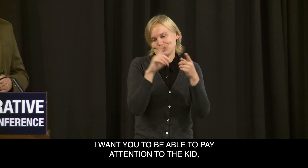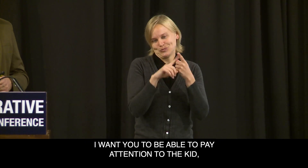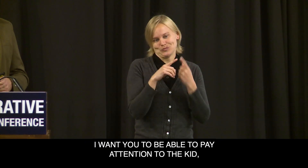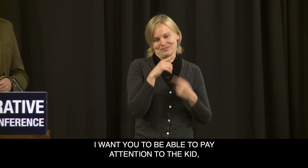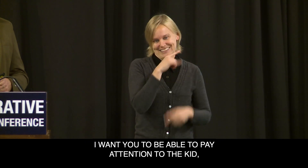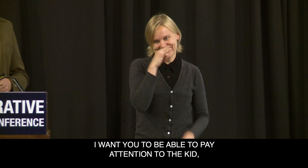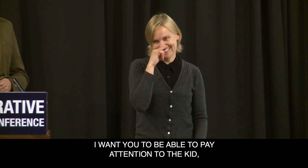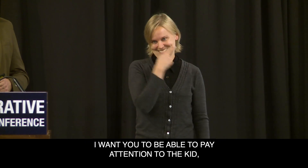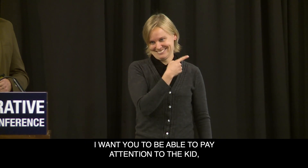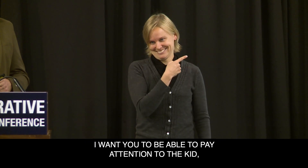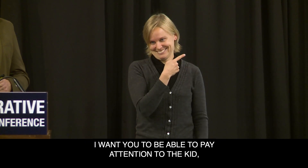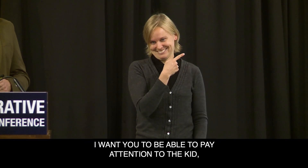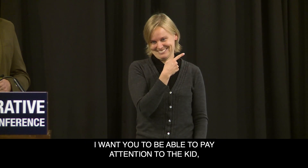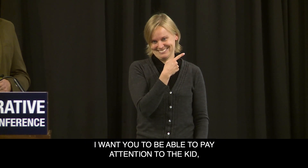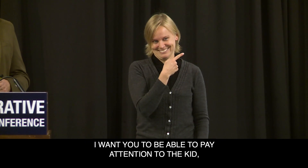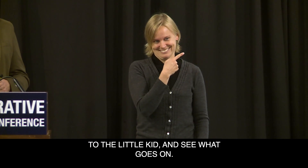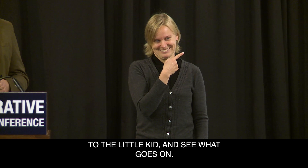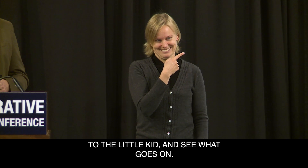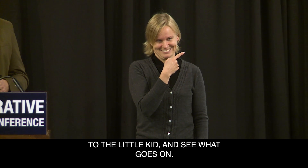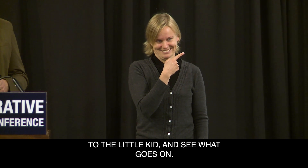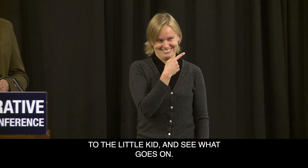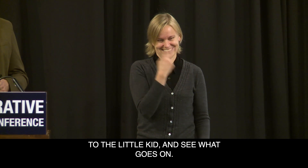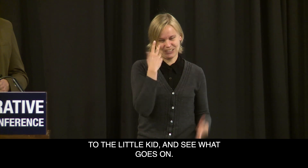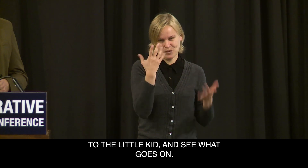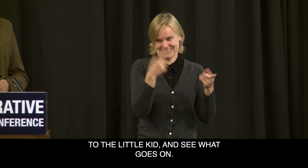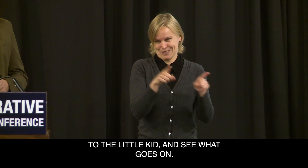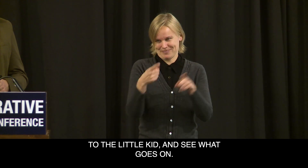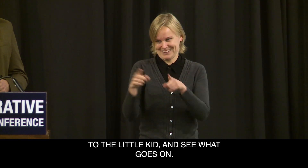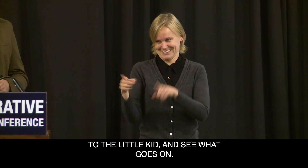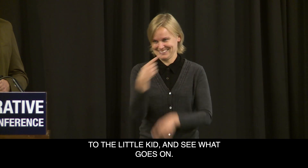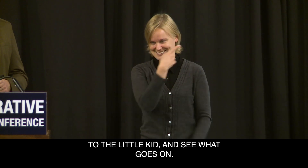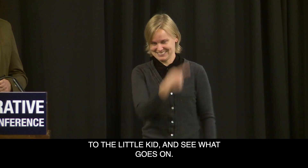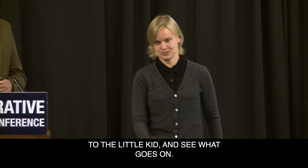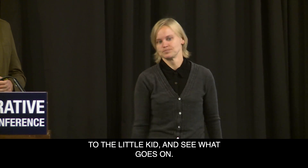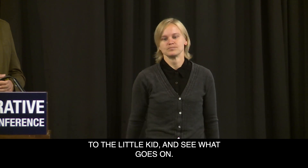pay attention to the kid, to the little kid, and see what goes on.